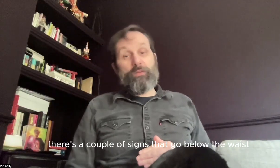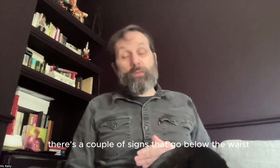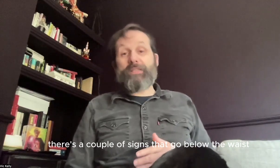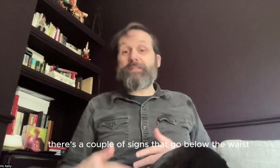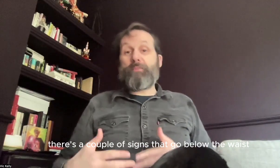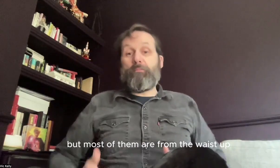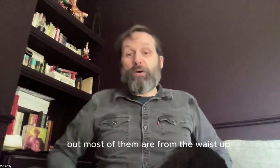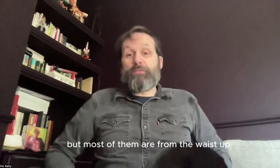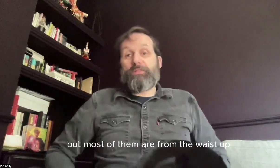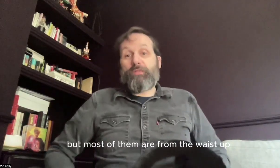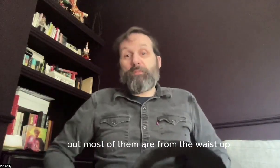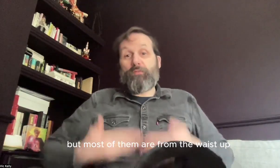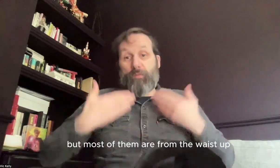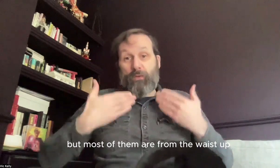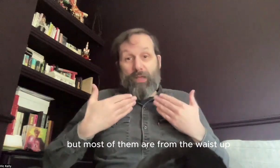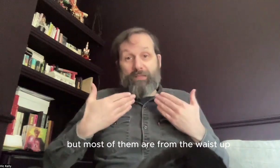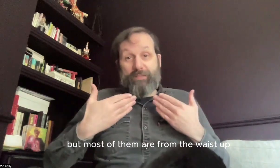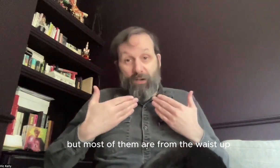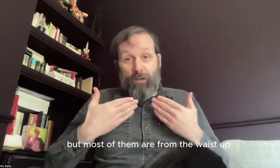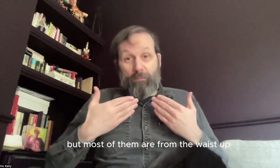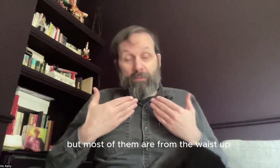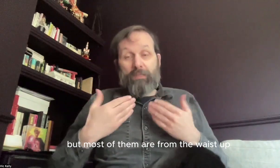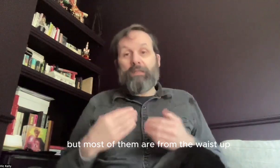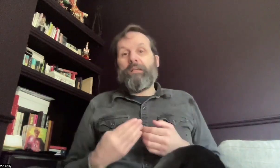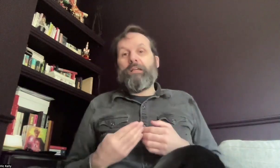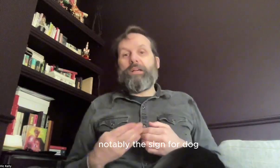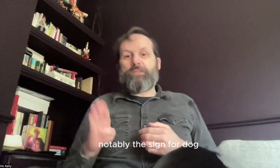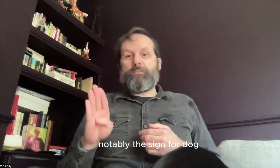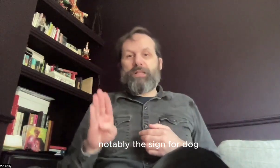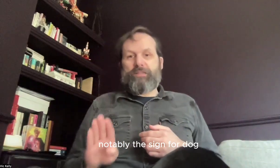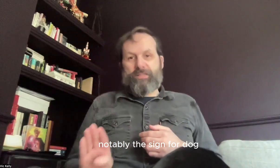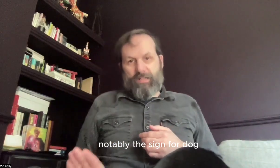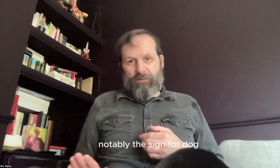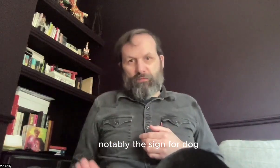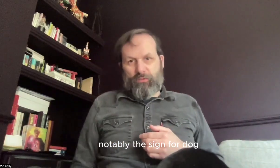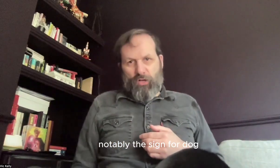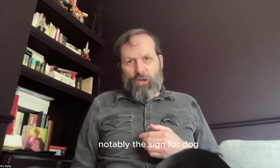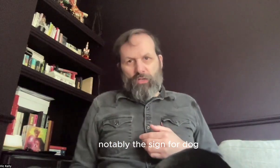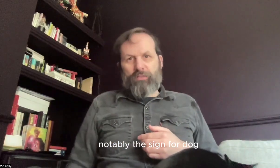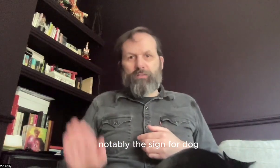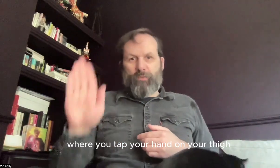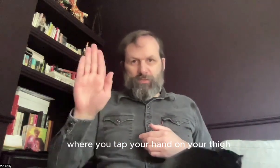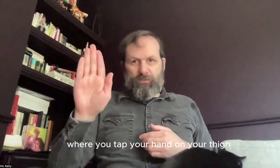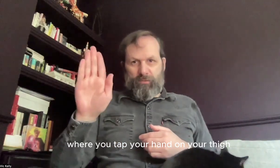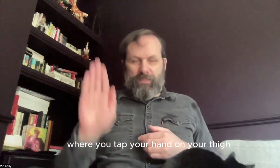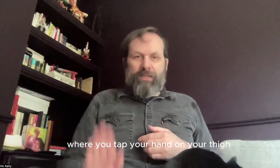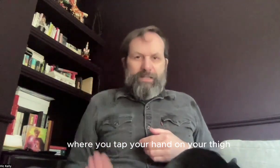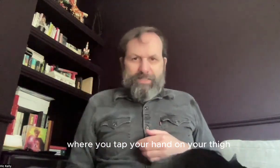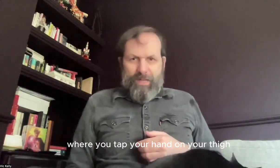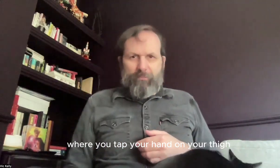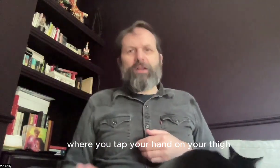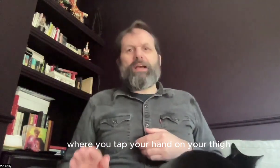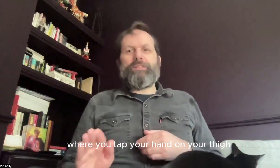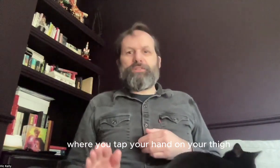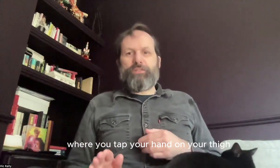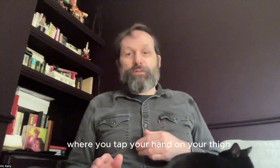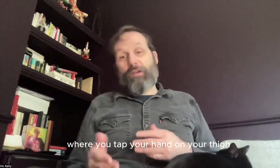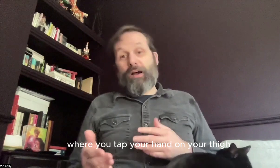the waist, but most of them are from the waist up. Notably, the sign for dog, where you tap your hand on your